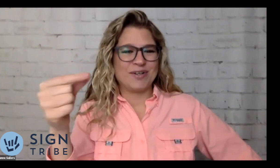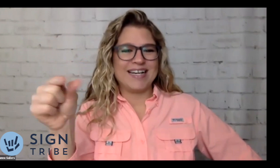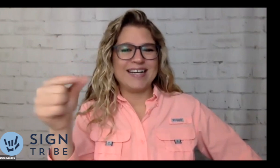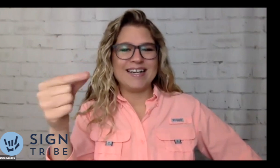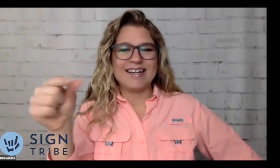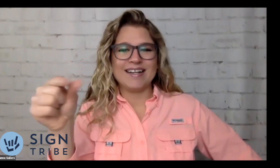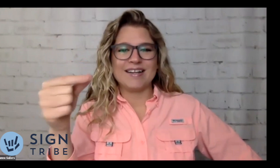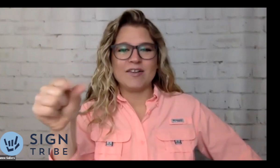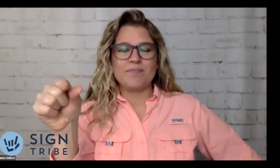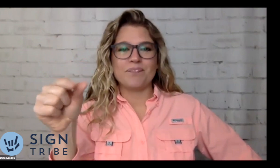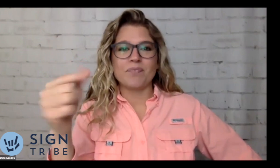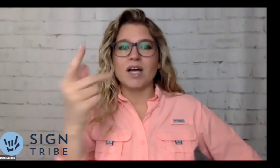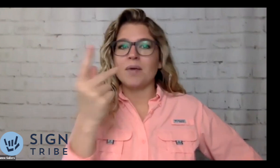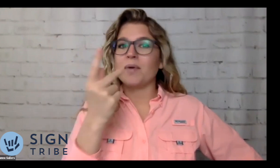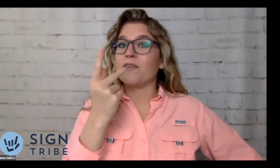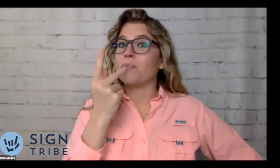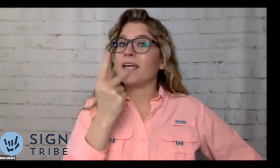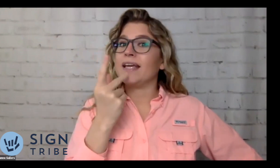green. Then we have pink.